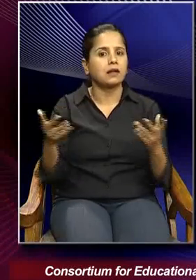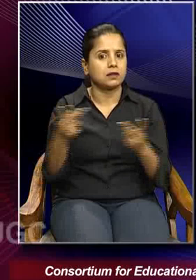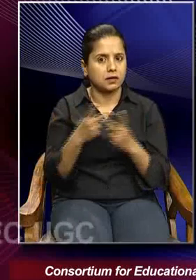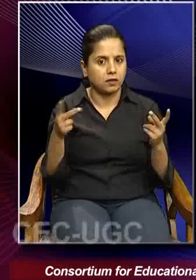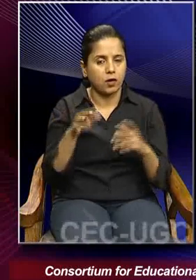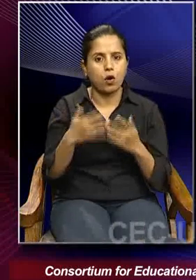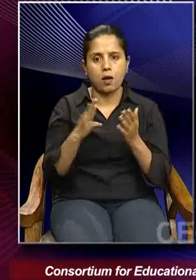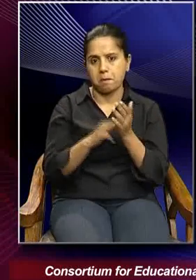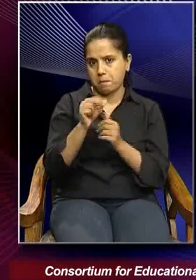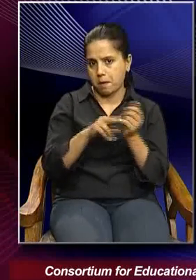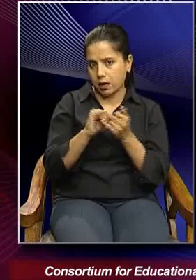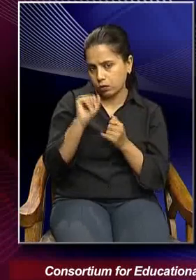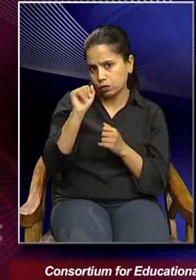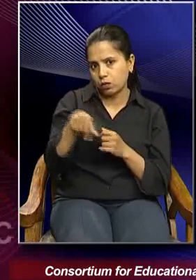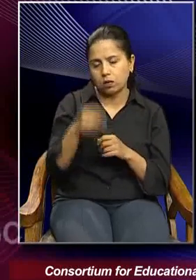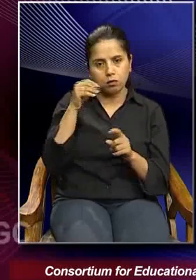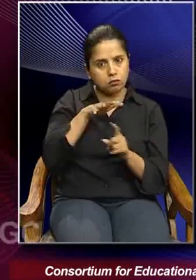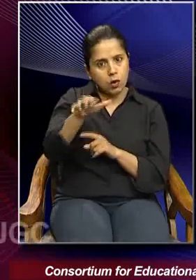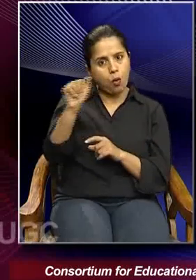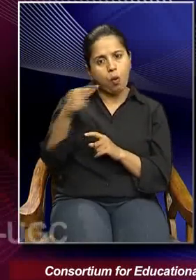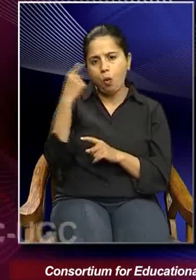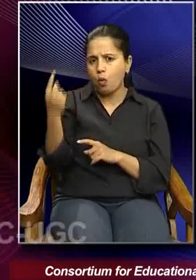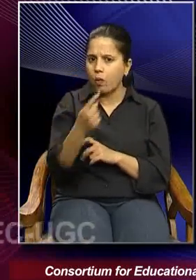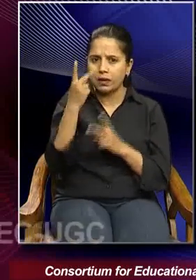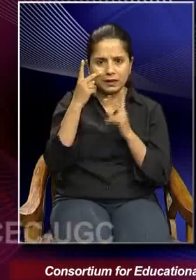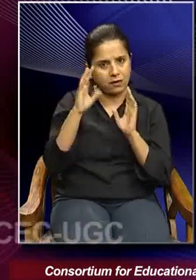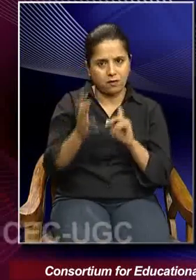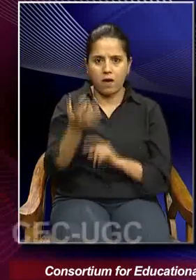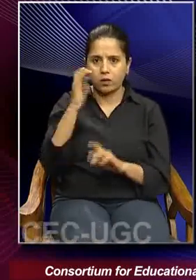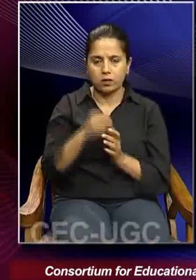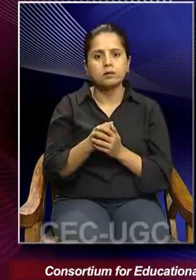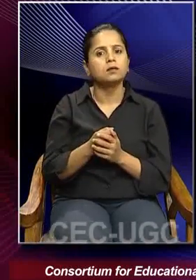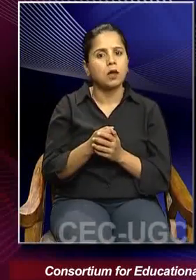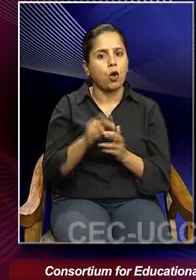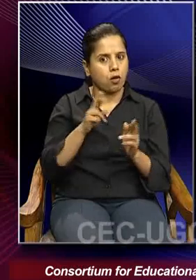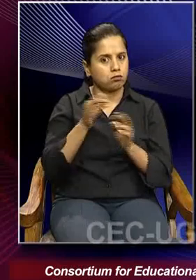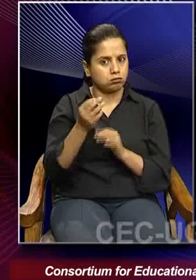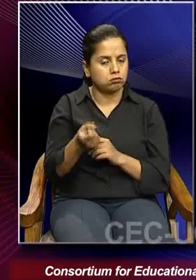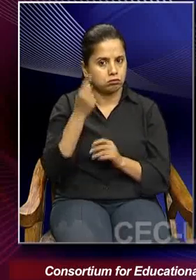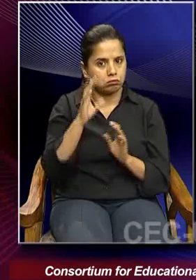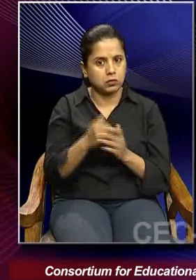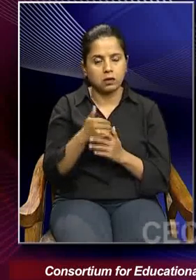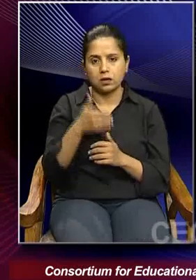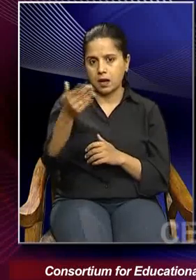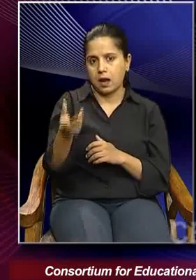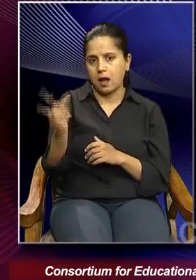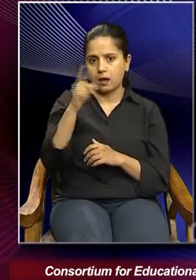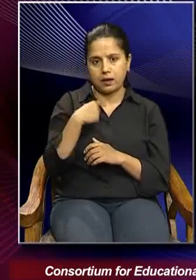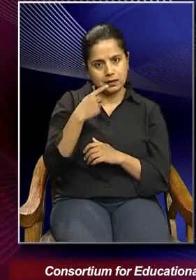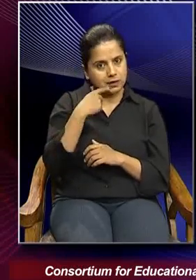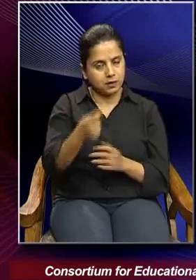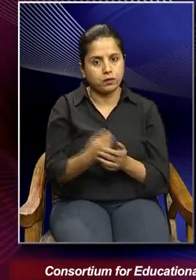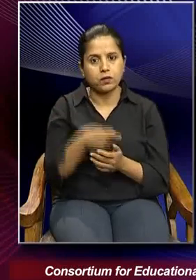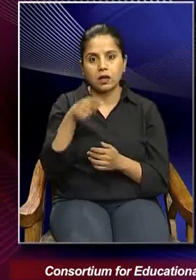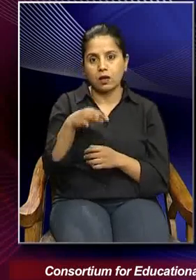the manas are effects only. Fine? So, repeating again,